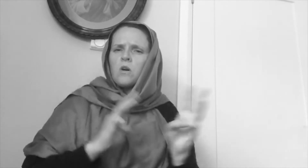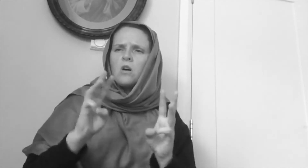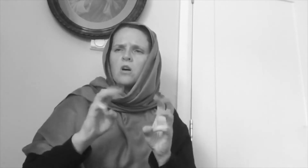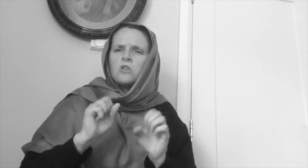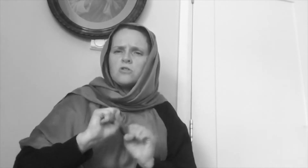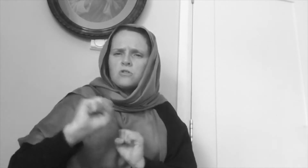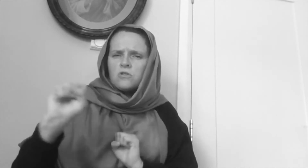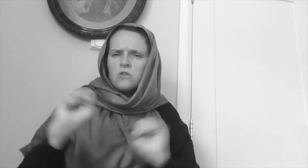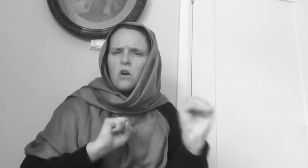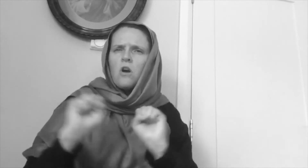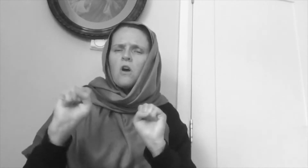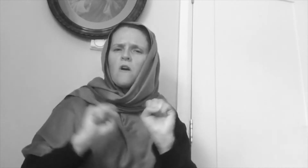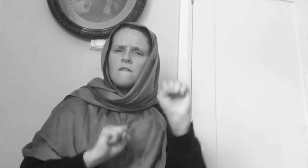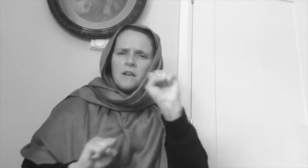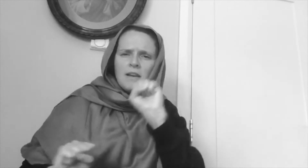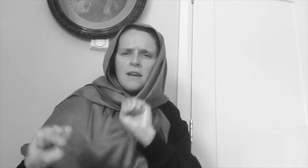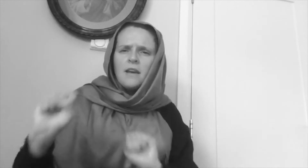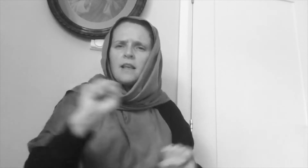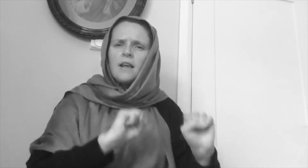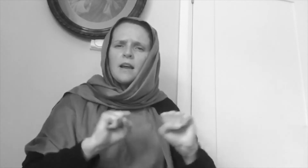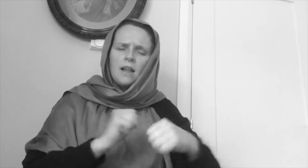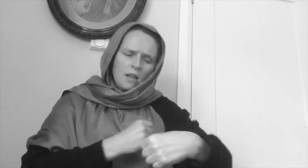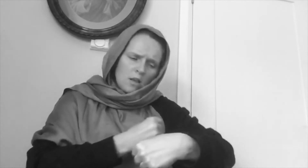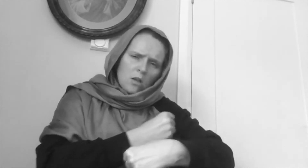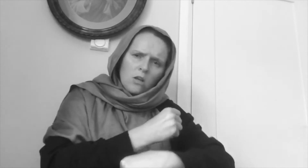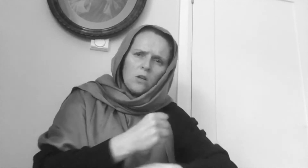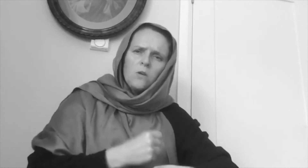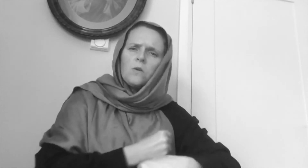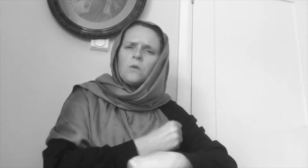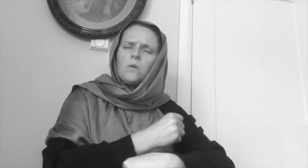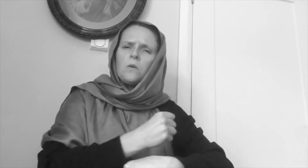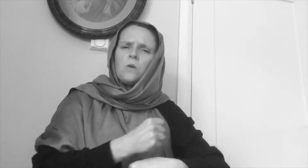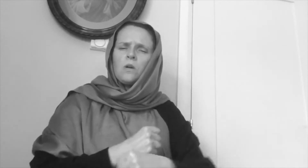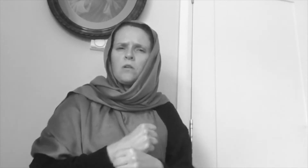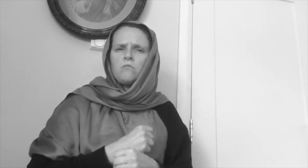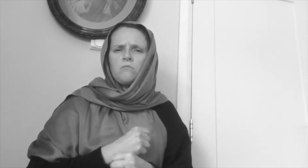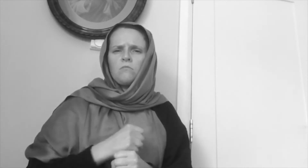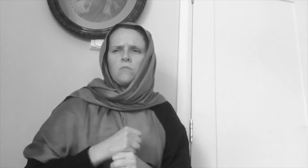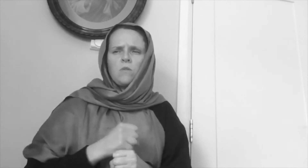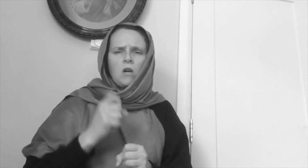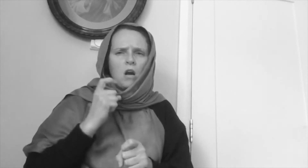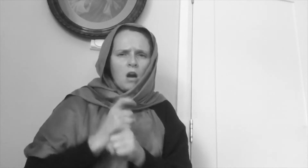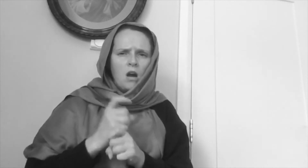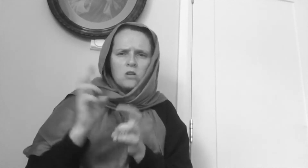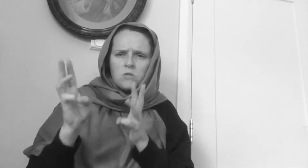begin working in the cleaning services, and I was cooking as well. It was hard work.